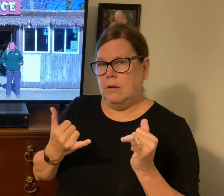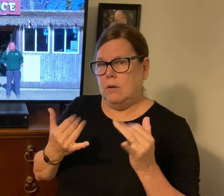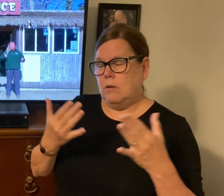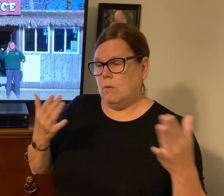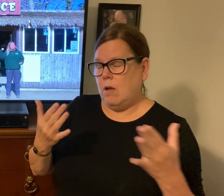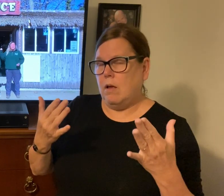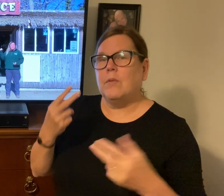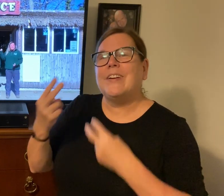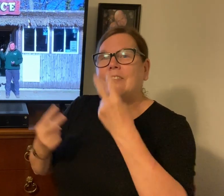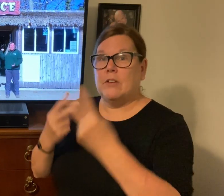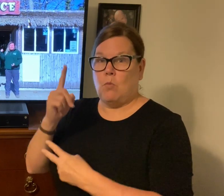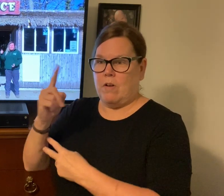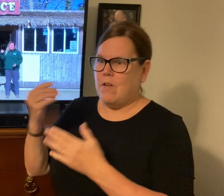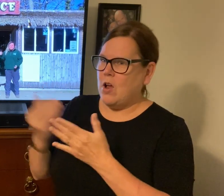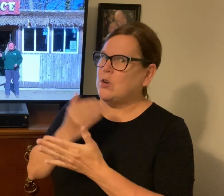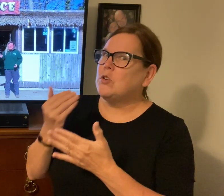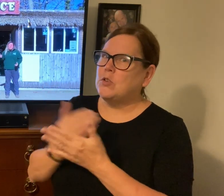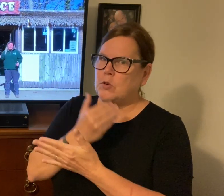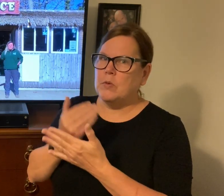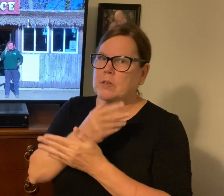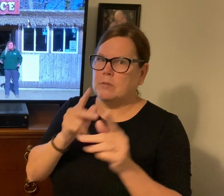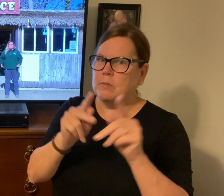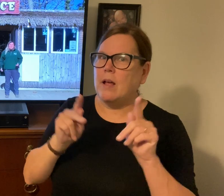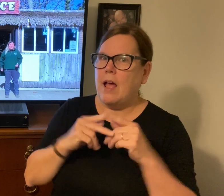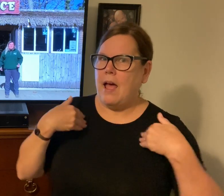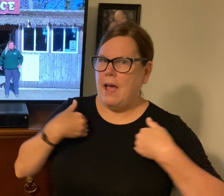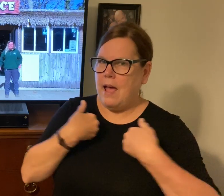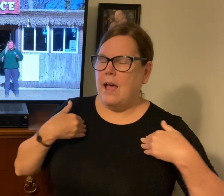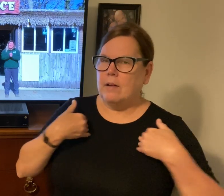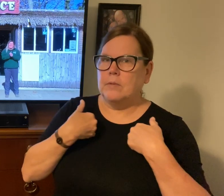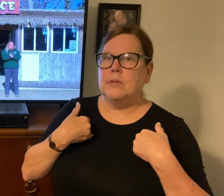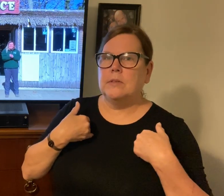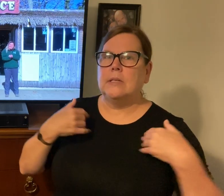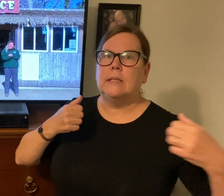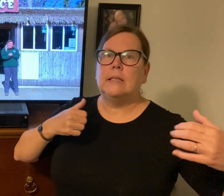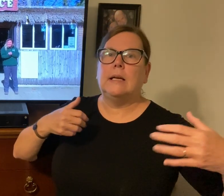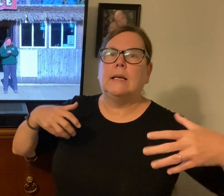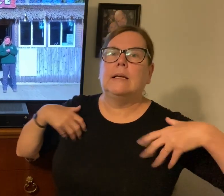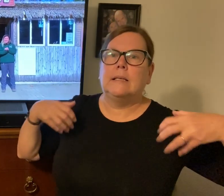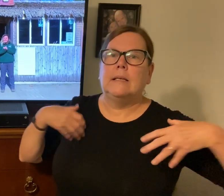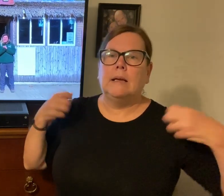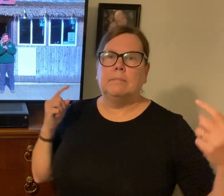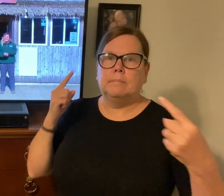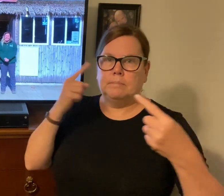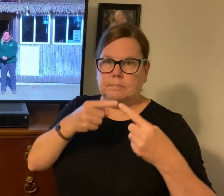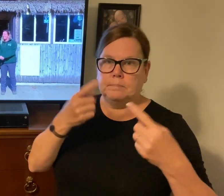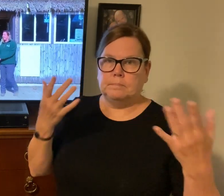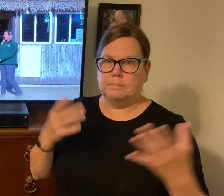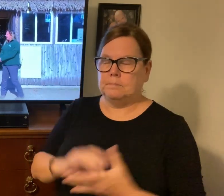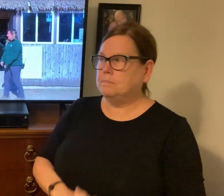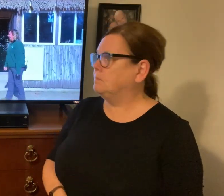be visiting one of our newest habitats that we have in our zoo, Primate Point. So let's get started.